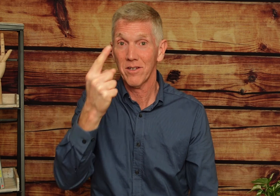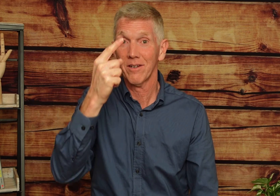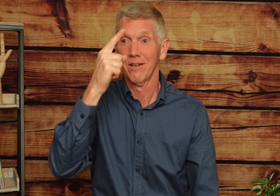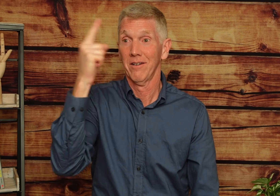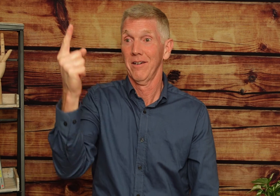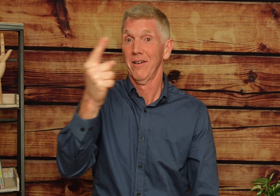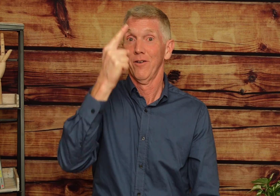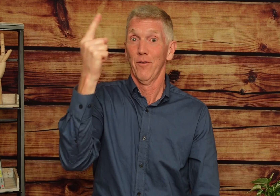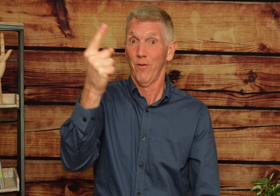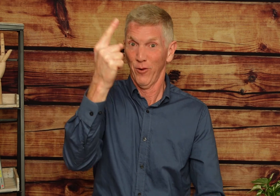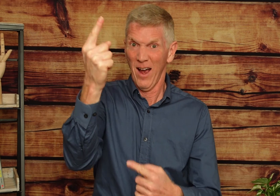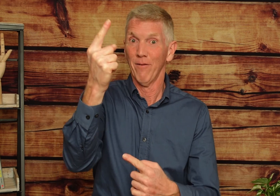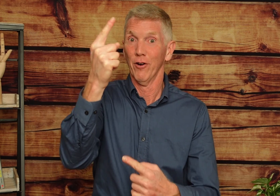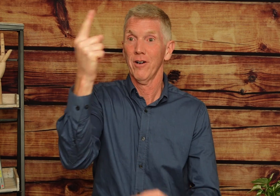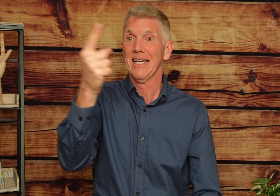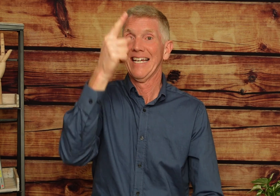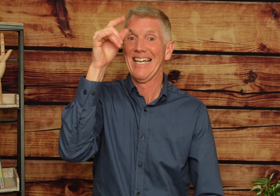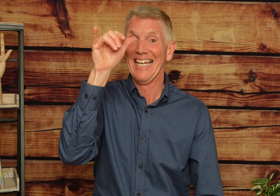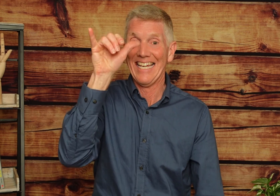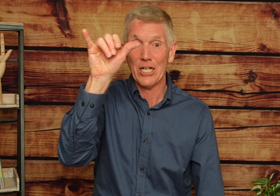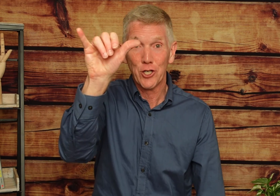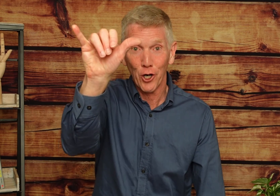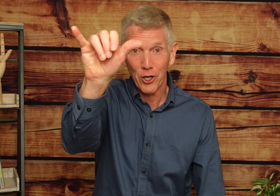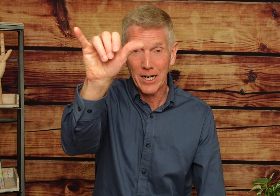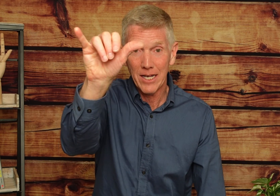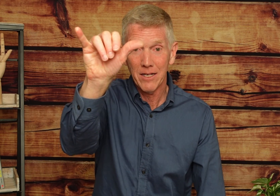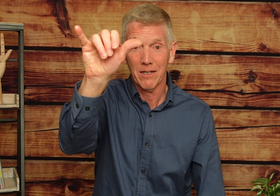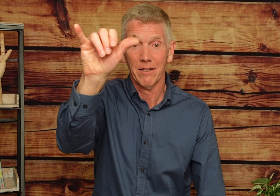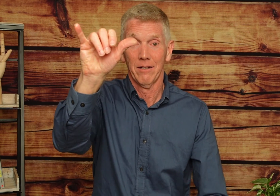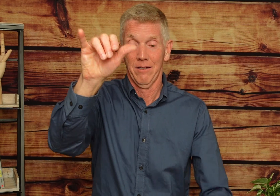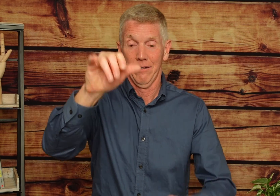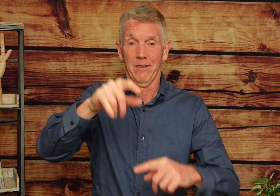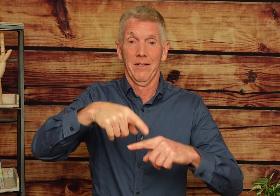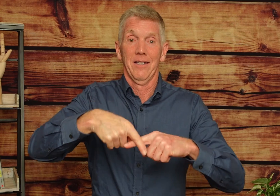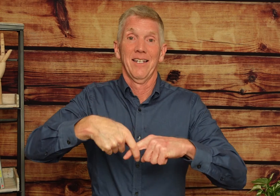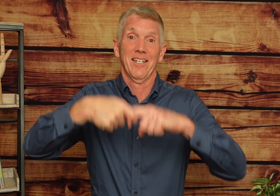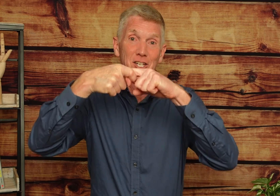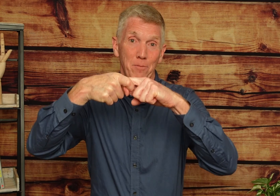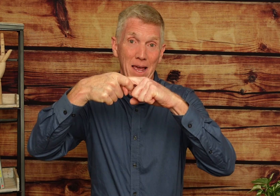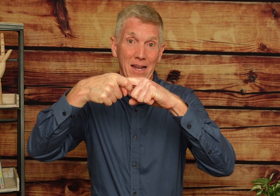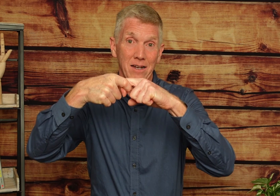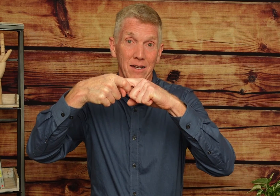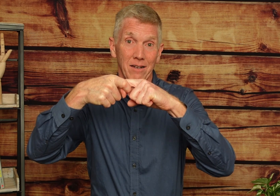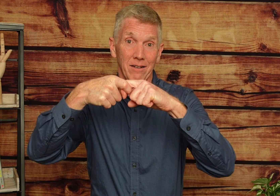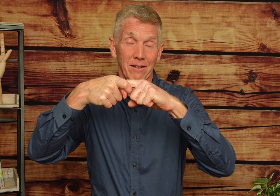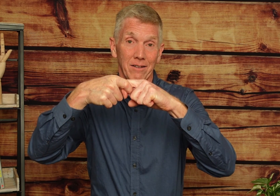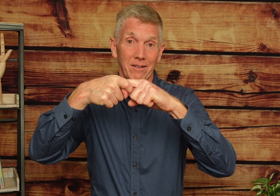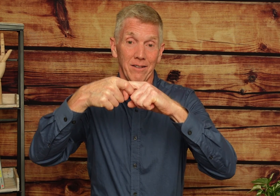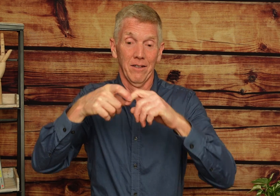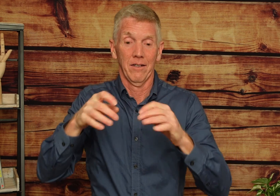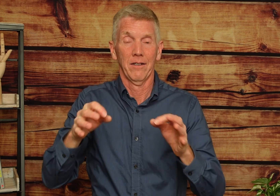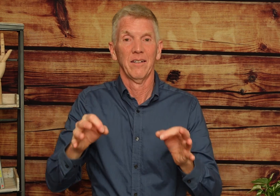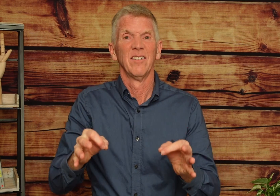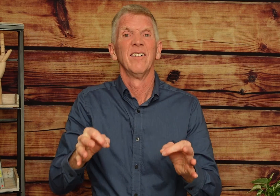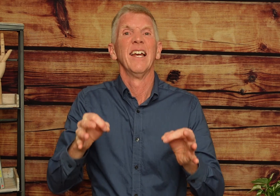always, forever, eternity, suspend, it's